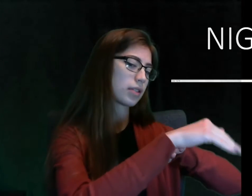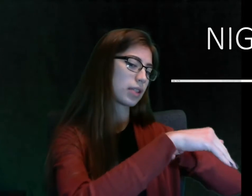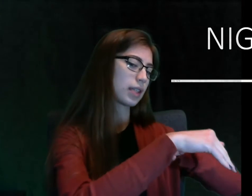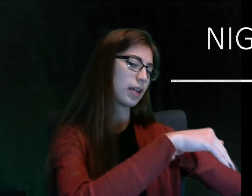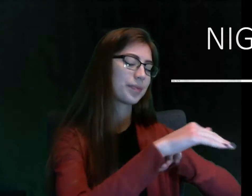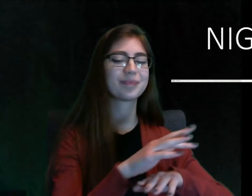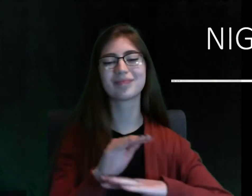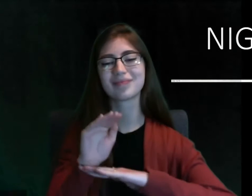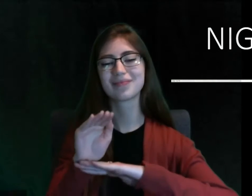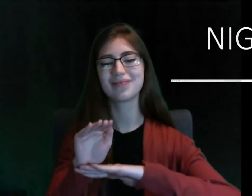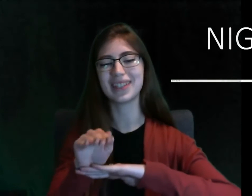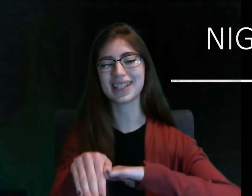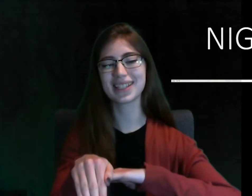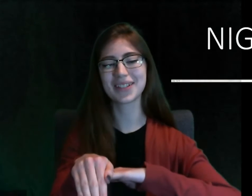like night.